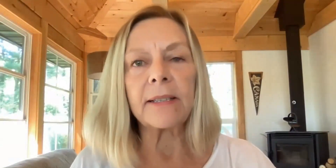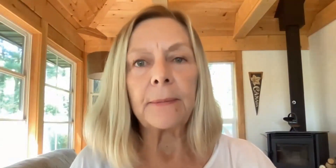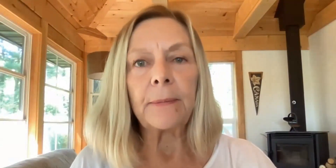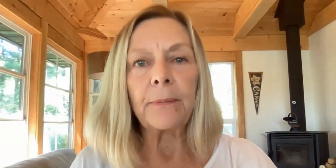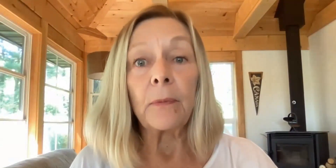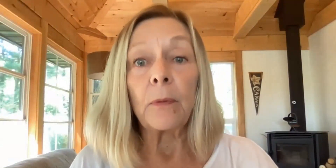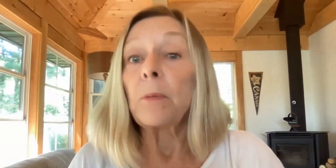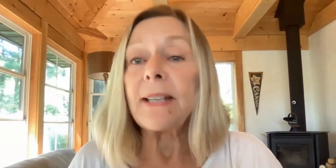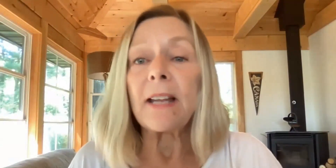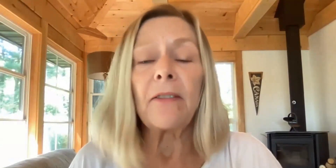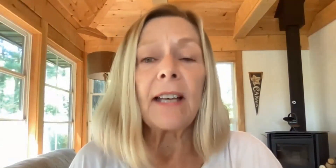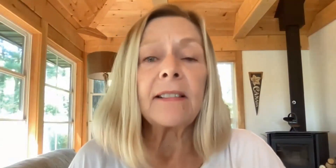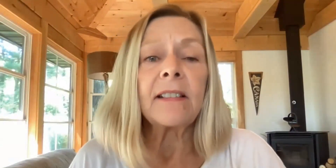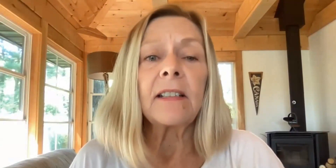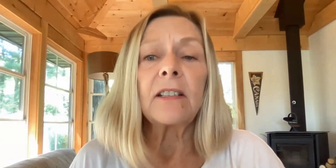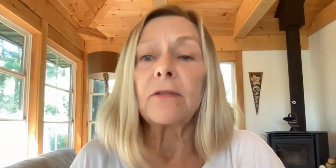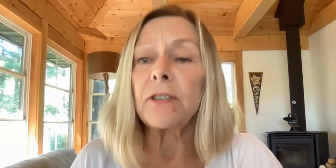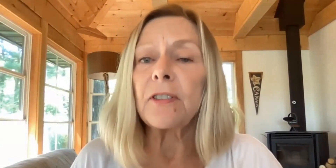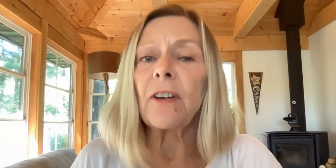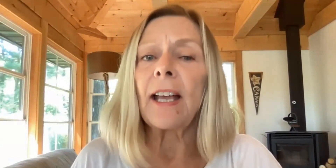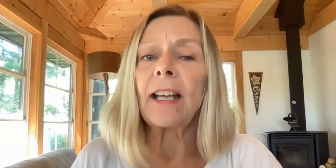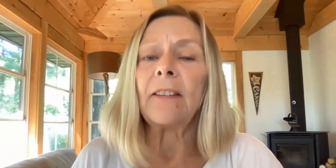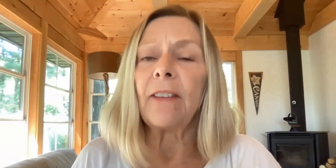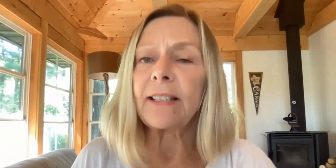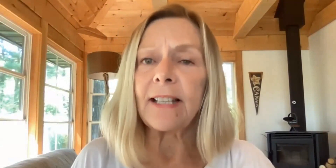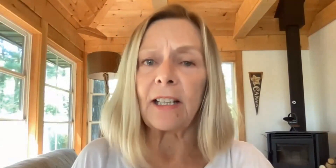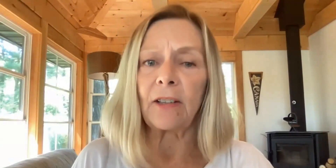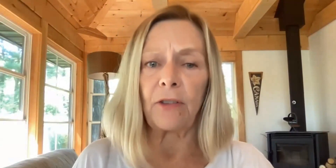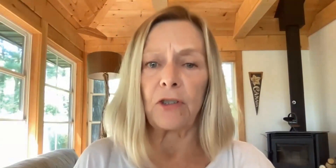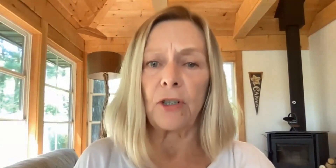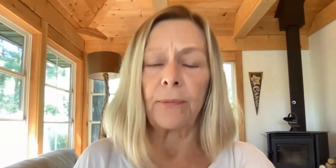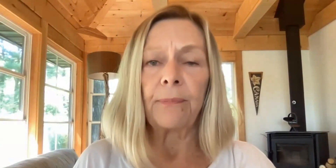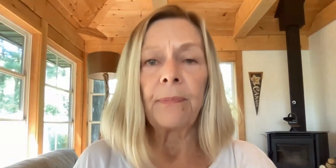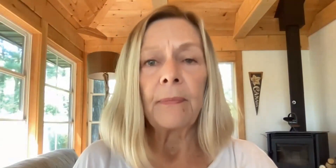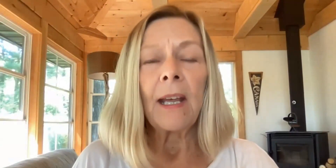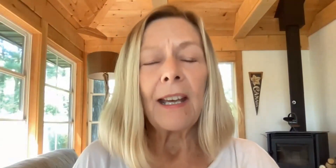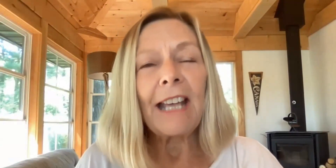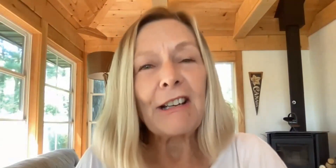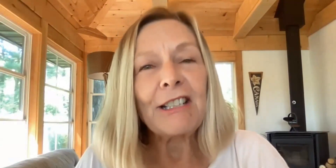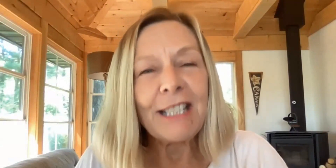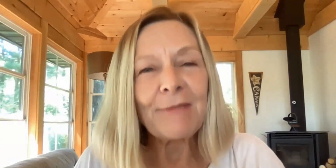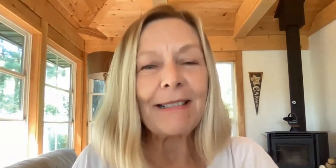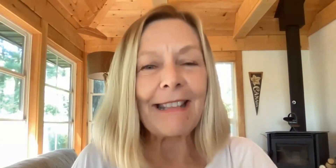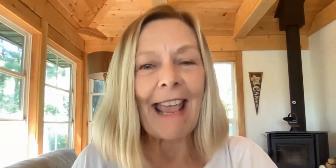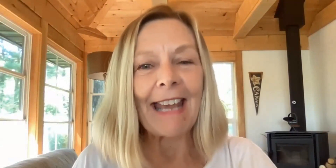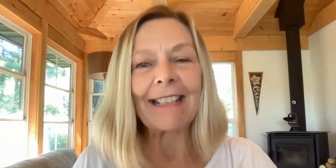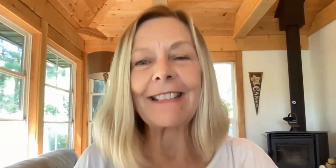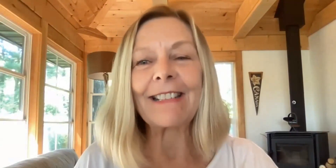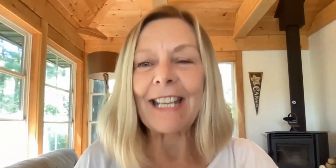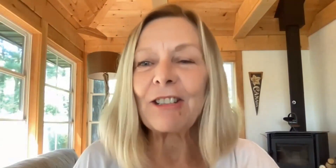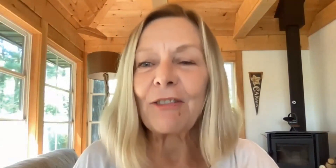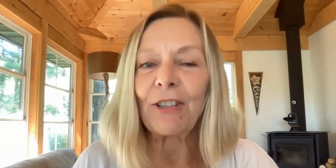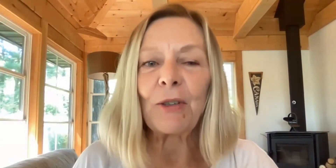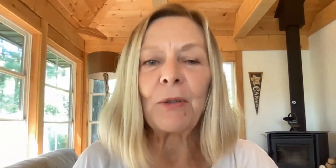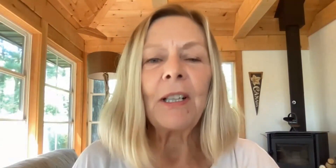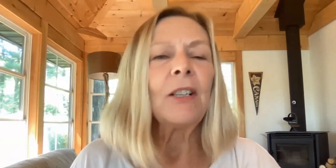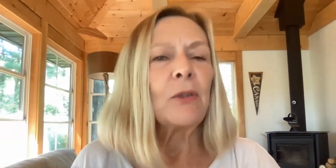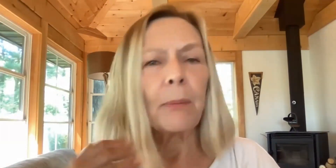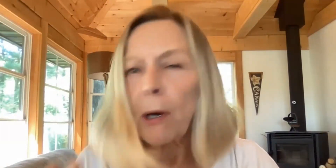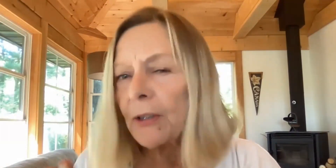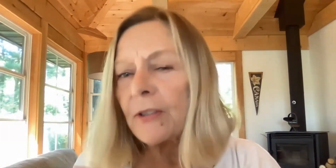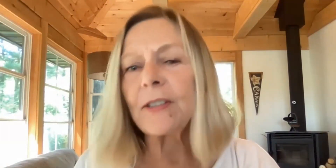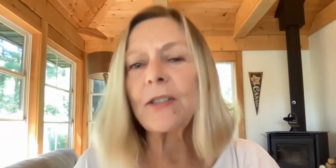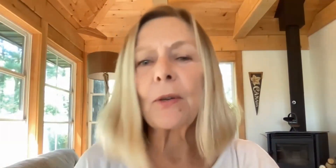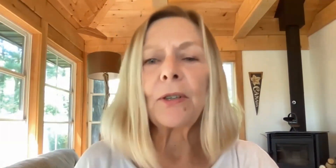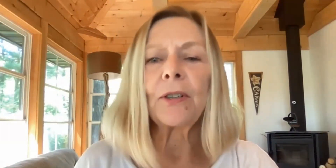our impact. We will be steadfast, diversifying, and investing in the future. Again, our deepest thanks to each of you,